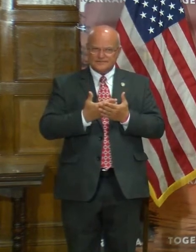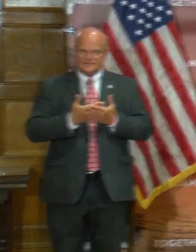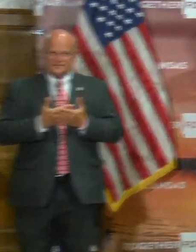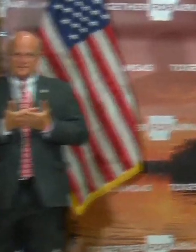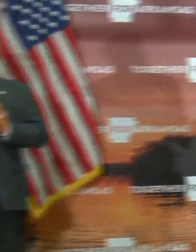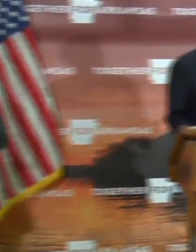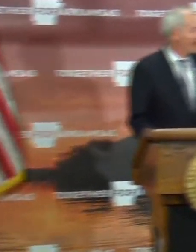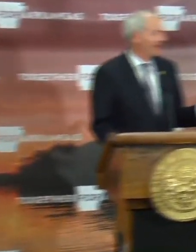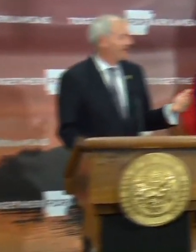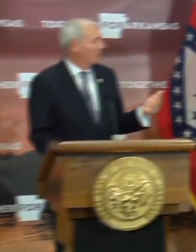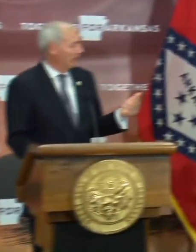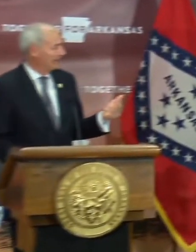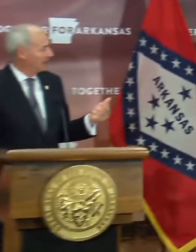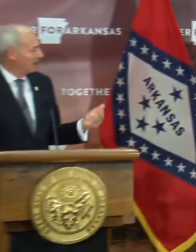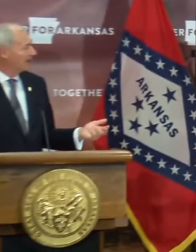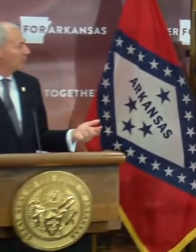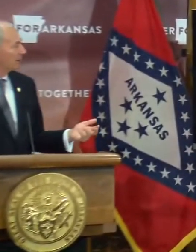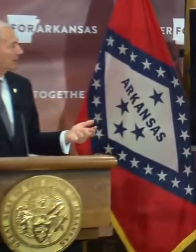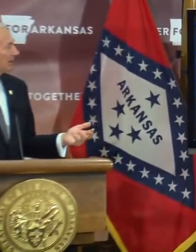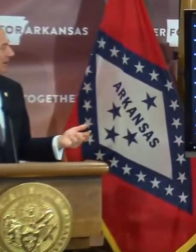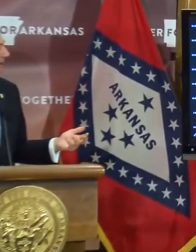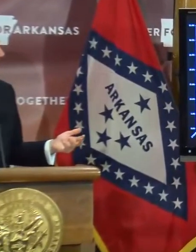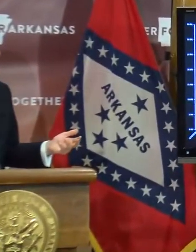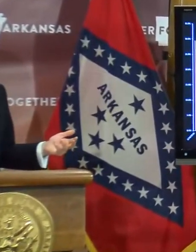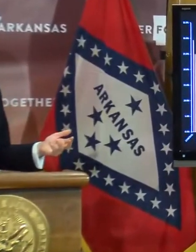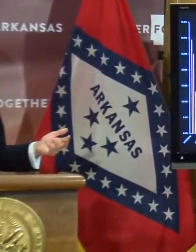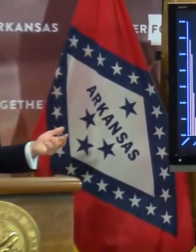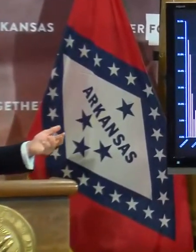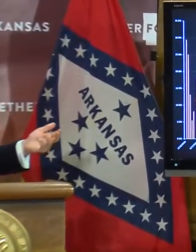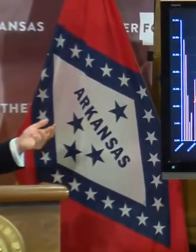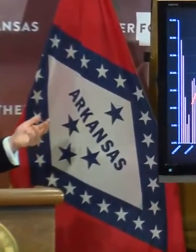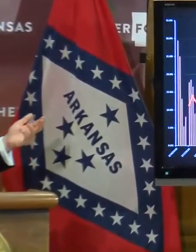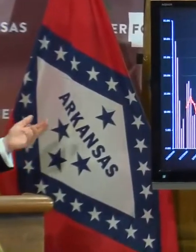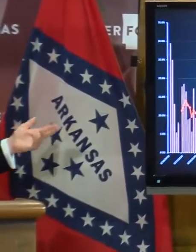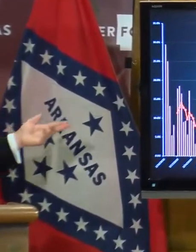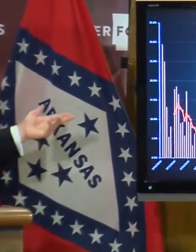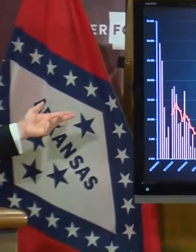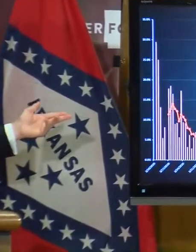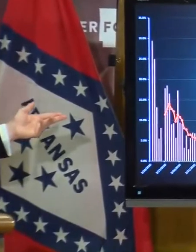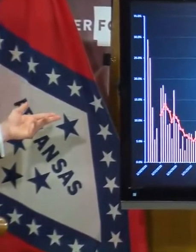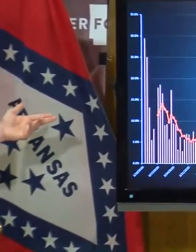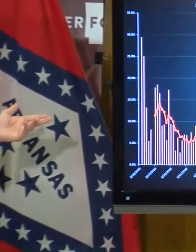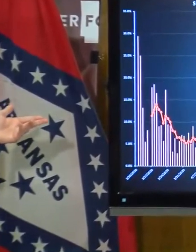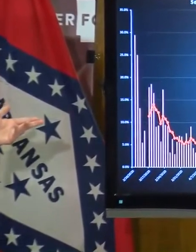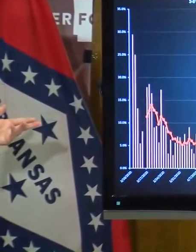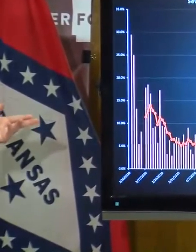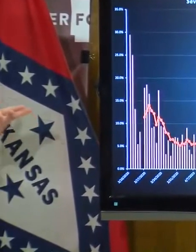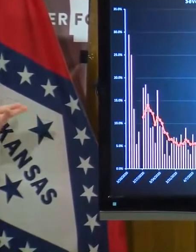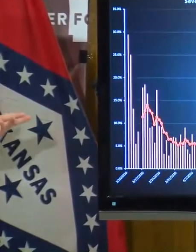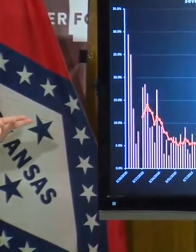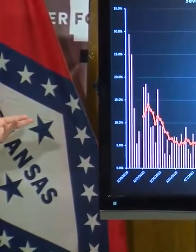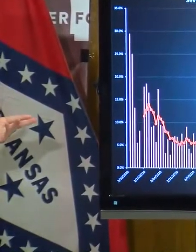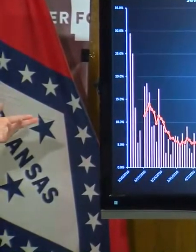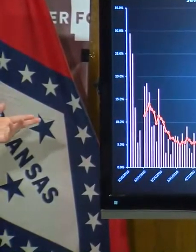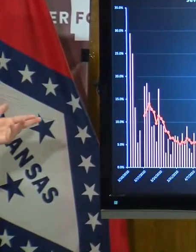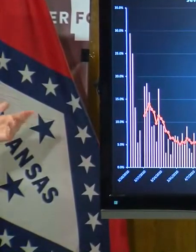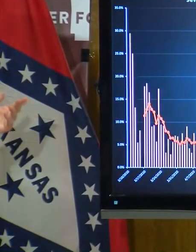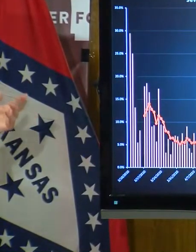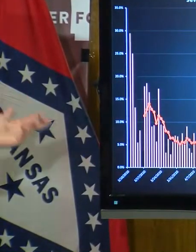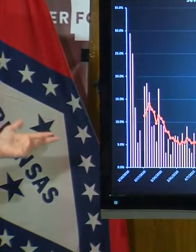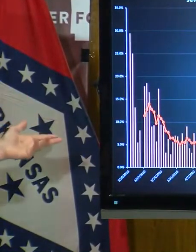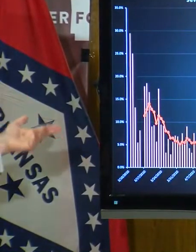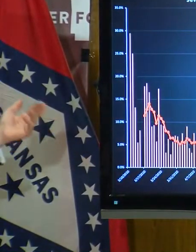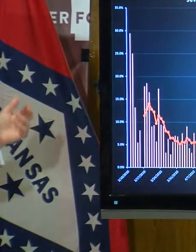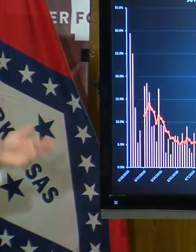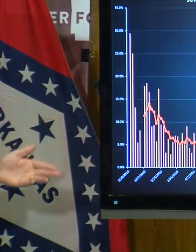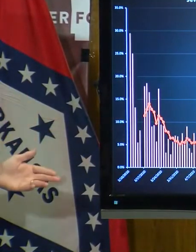will acknowledge that. We have a lot of work to do here. We're right at the 10% level, which is CDC recommendation, but